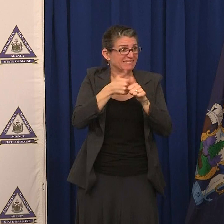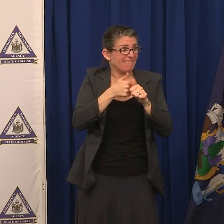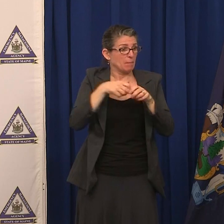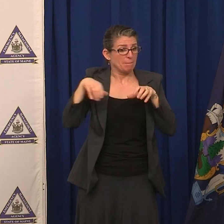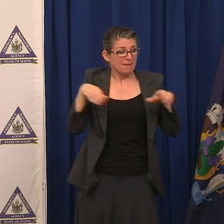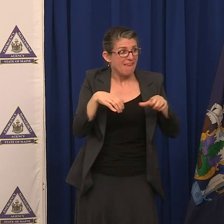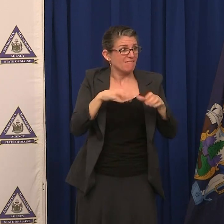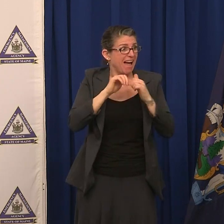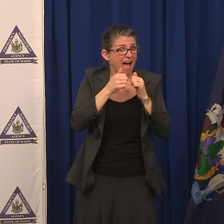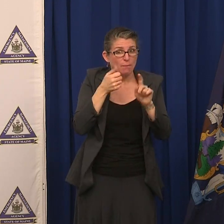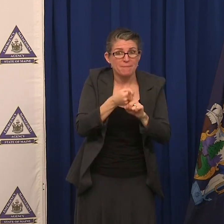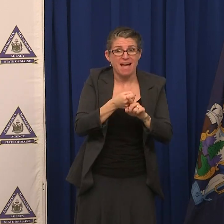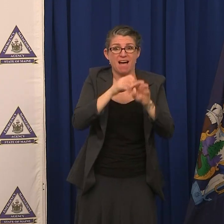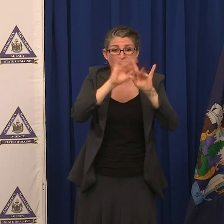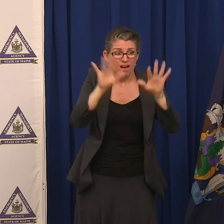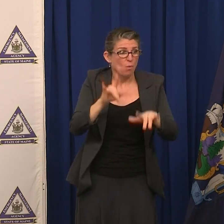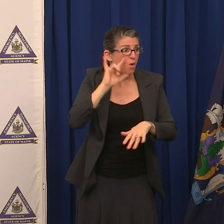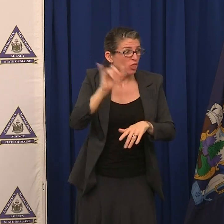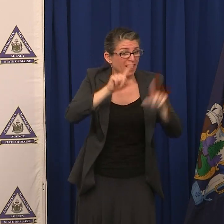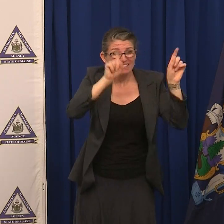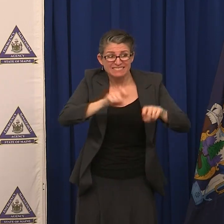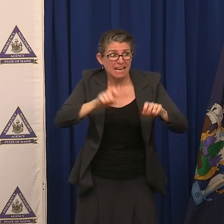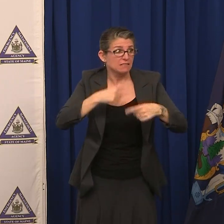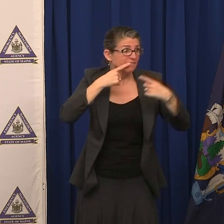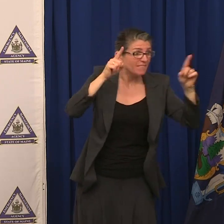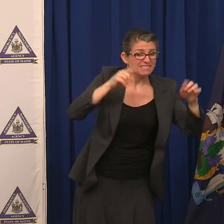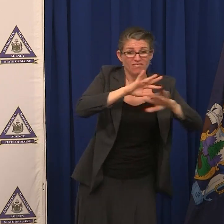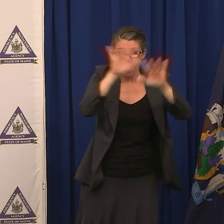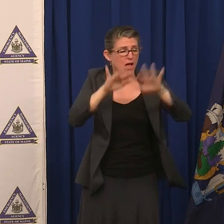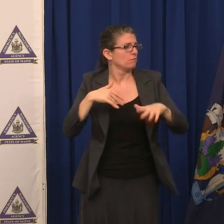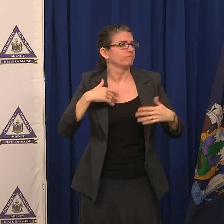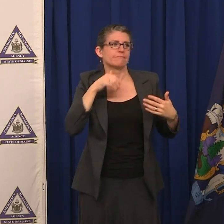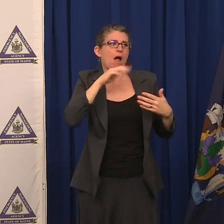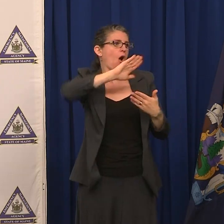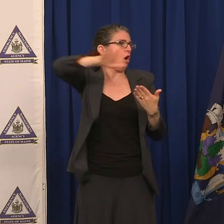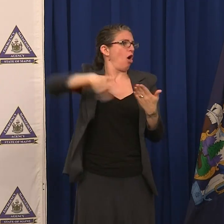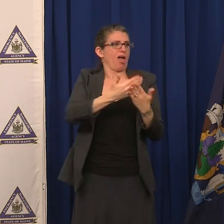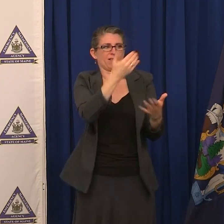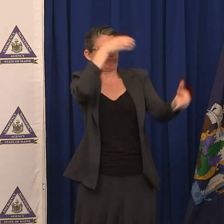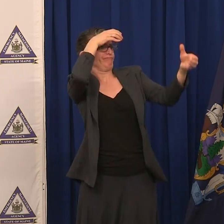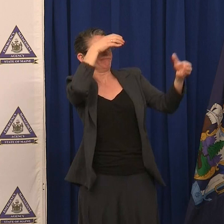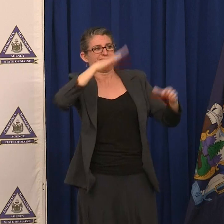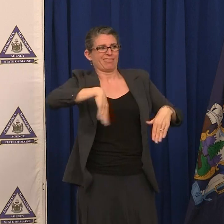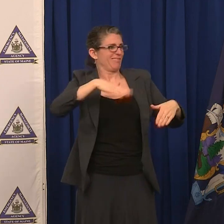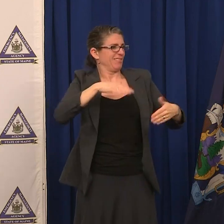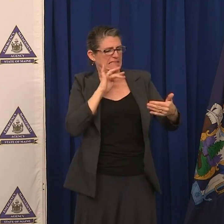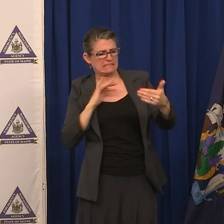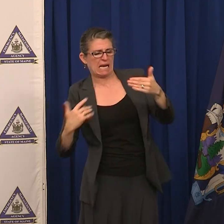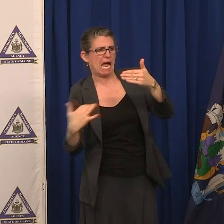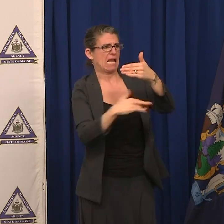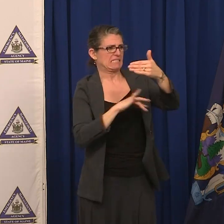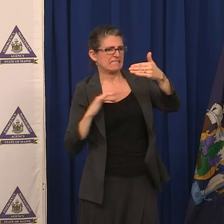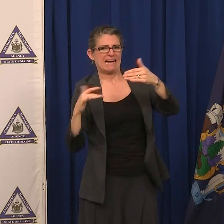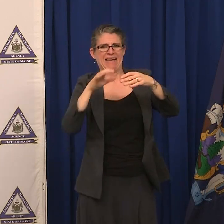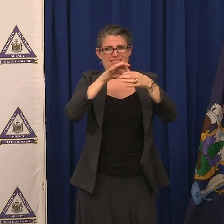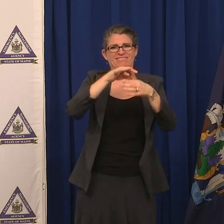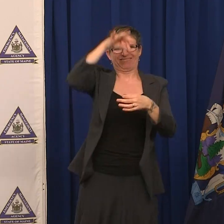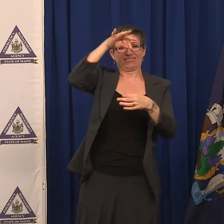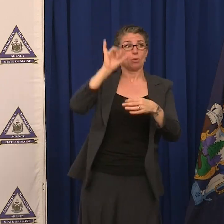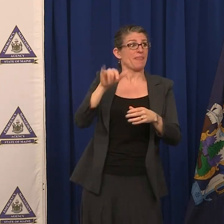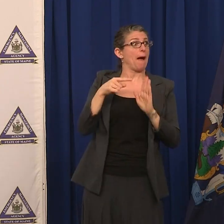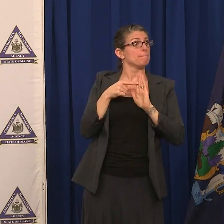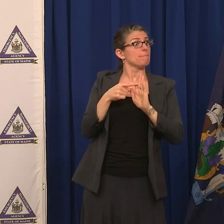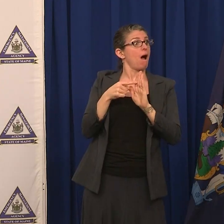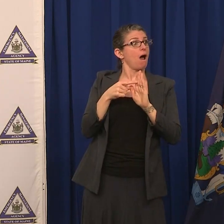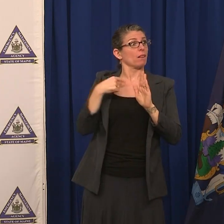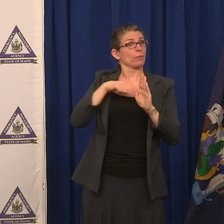scenario that says we are detecting half of the cases. We use another model that says we're only detecting 10%. And we're not sure